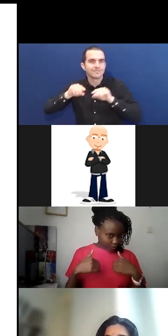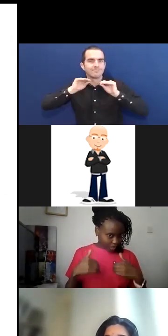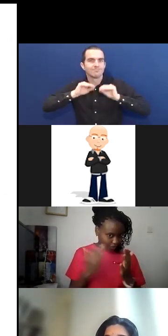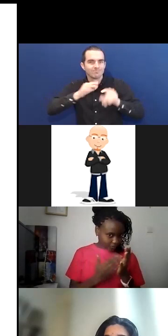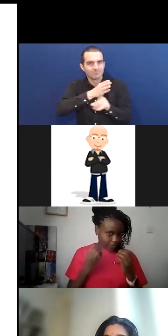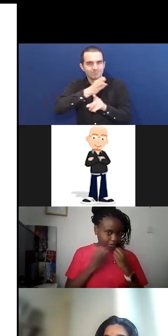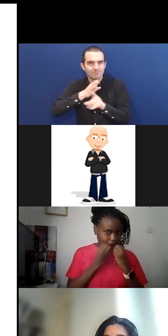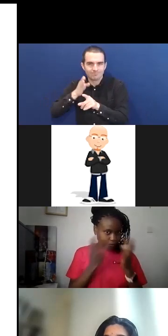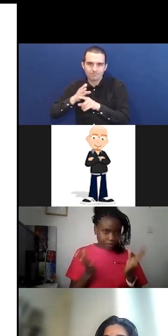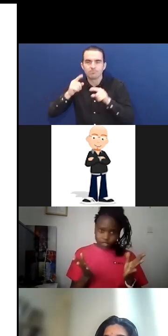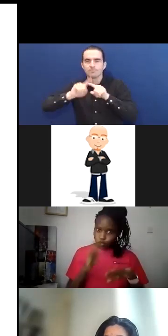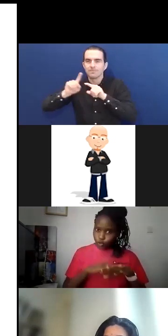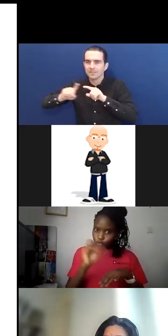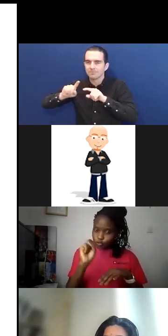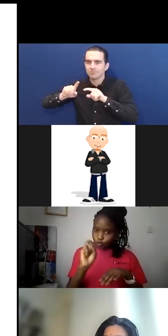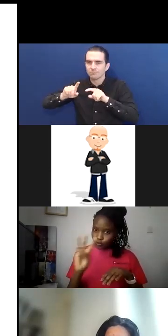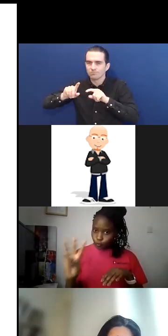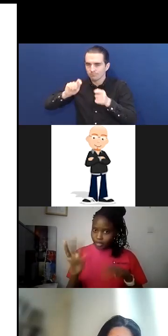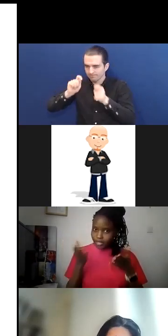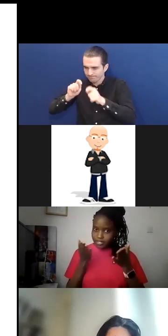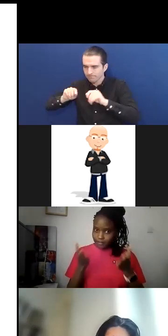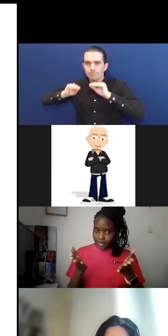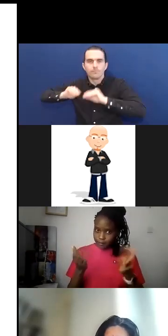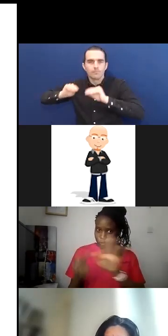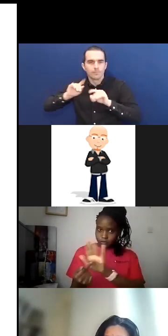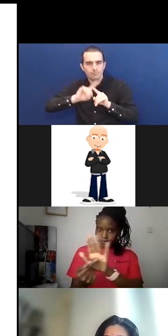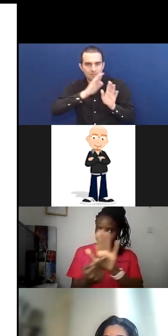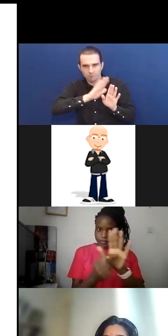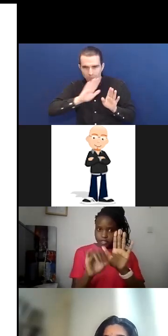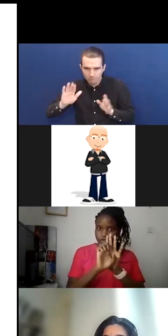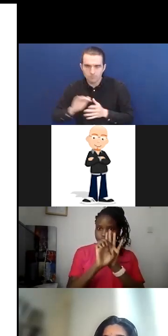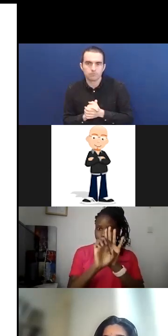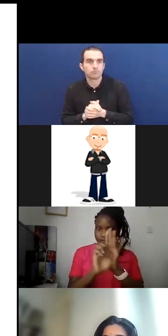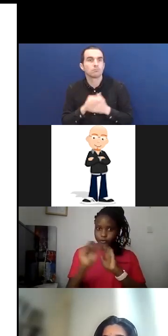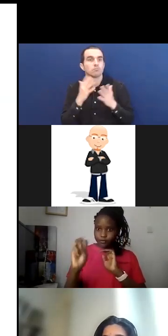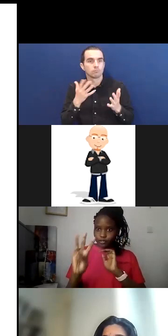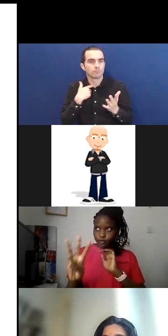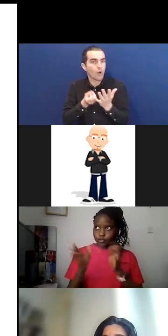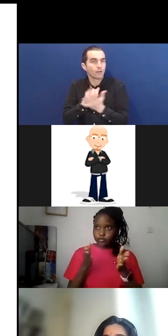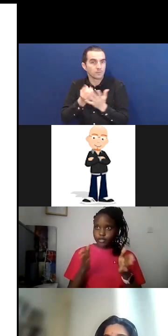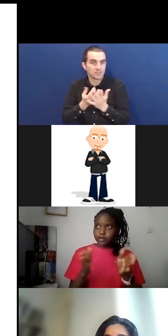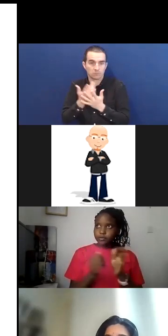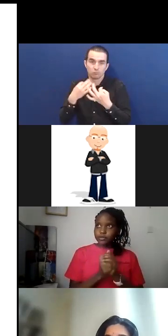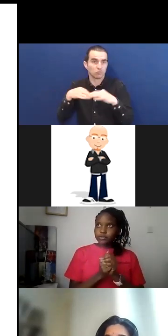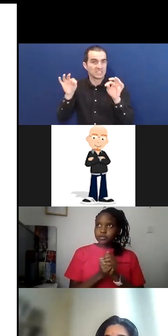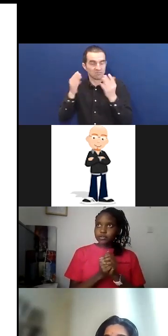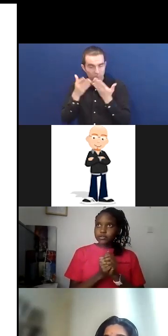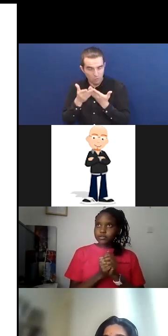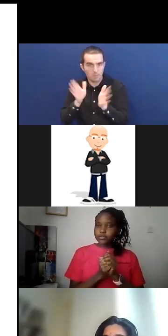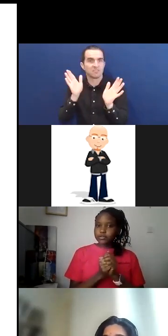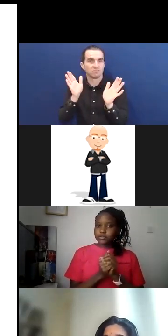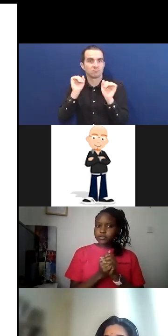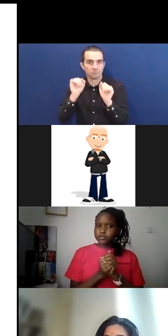free and open software that's available. That's here. There's some examples on the slide. And a list of key terms